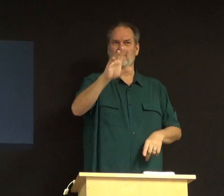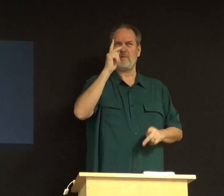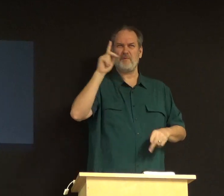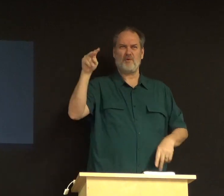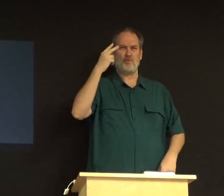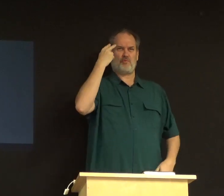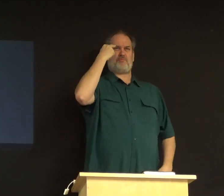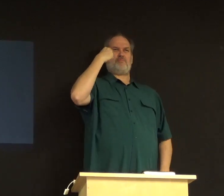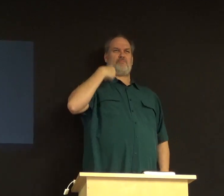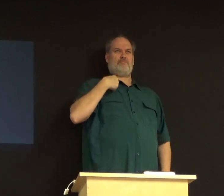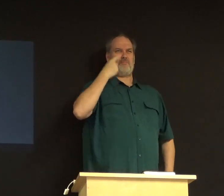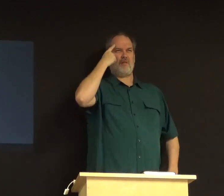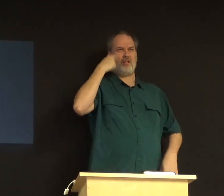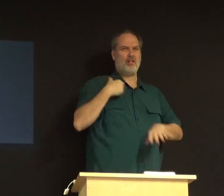know, how can people look at us?